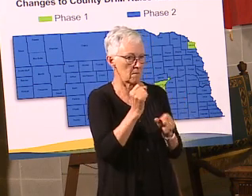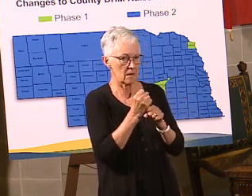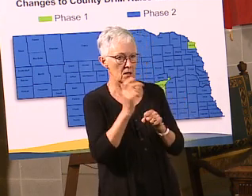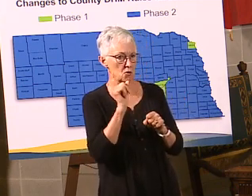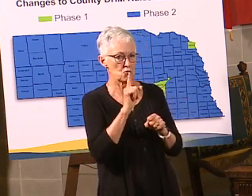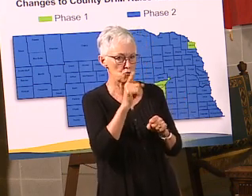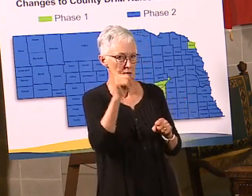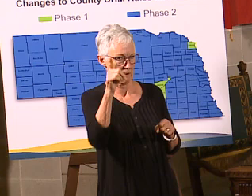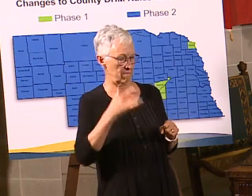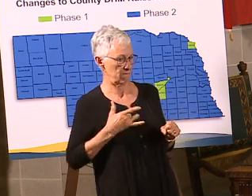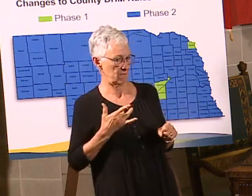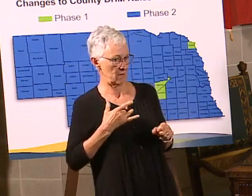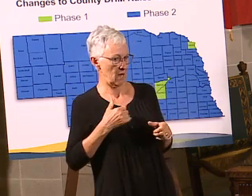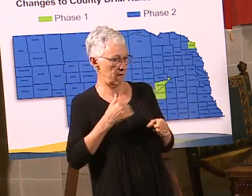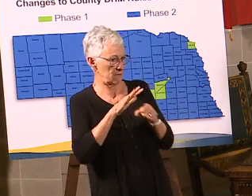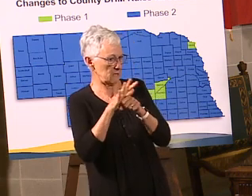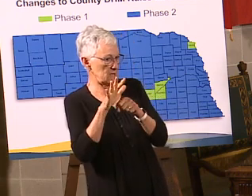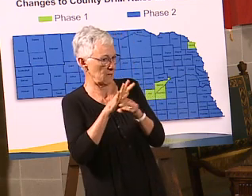Martha.